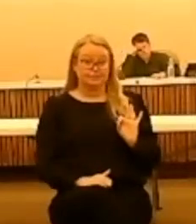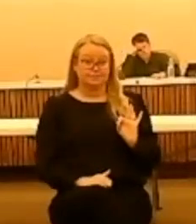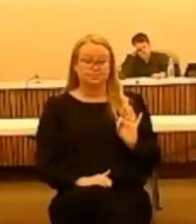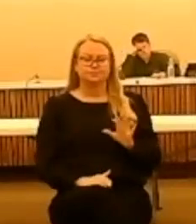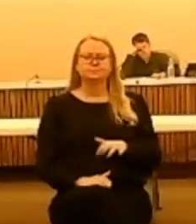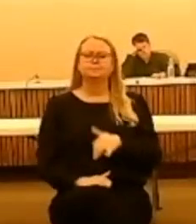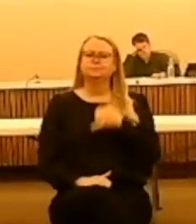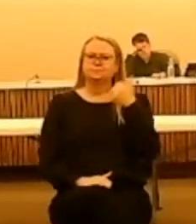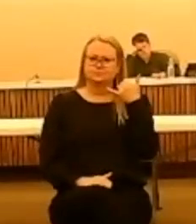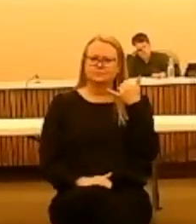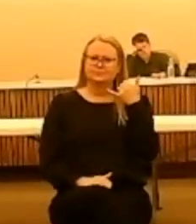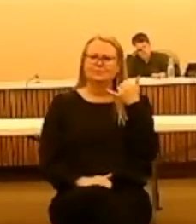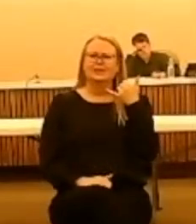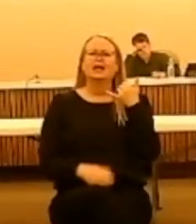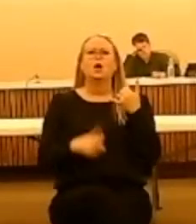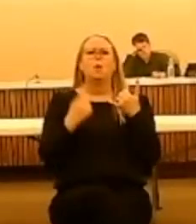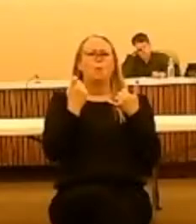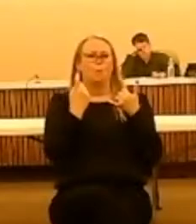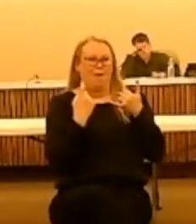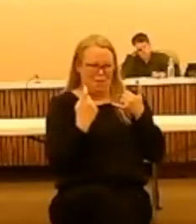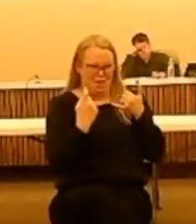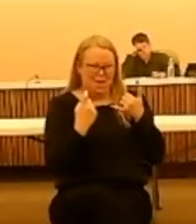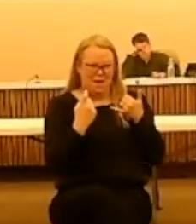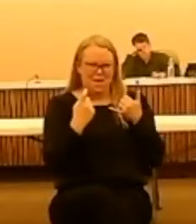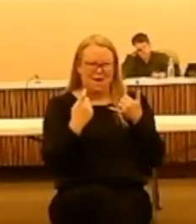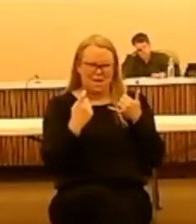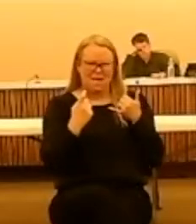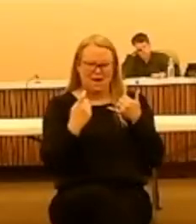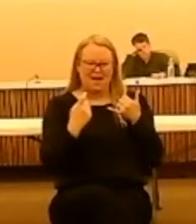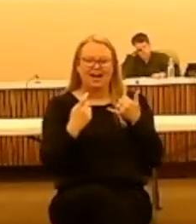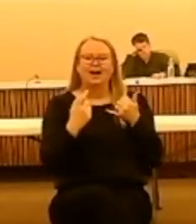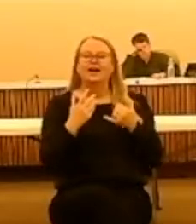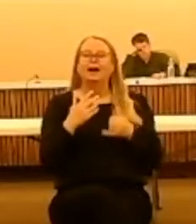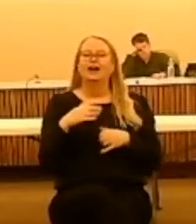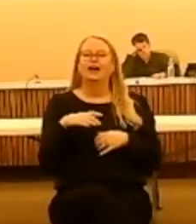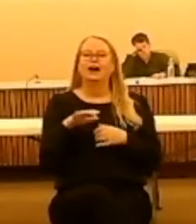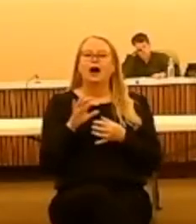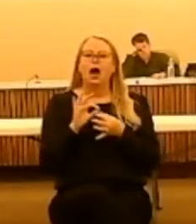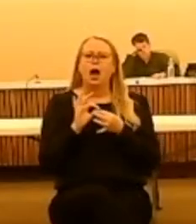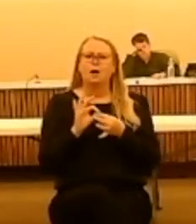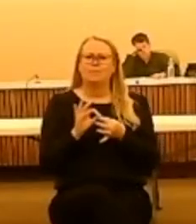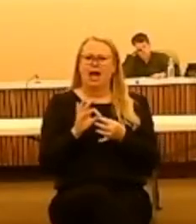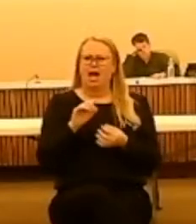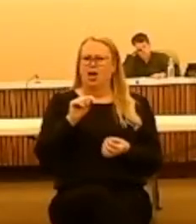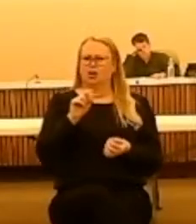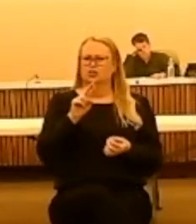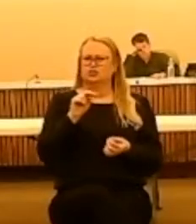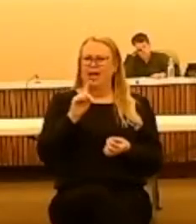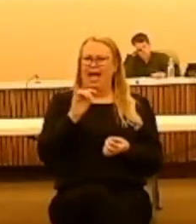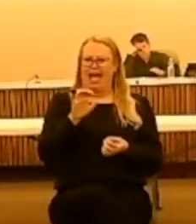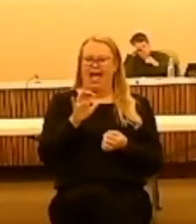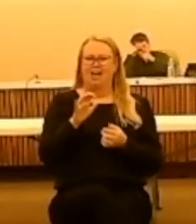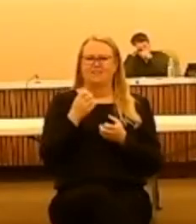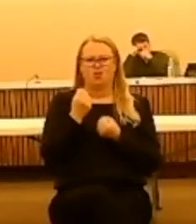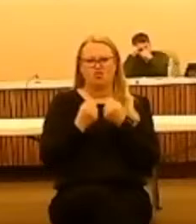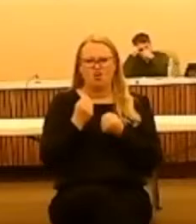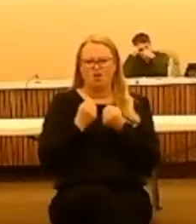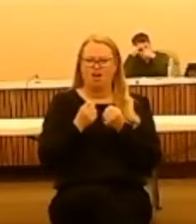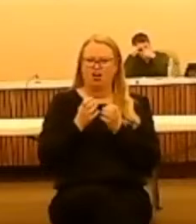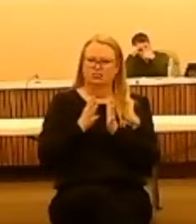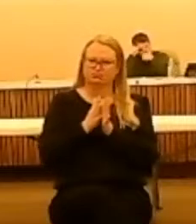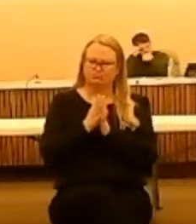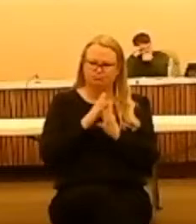I'll be wrapping up soon. One of the final questions is regarding the traffic. So I know that's already been mentioned to an